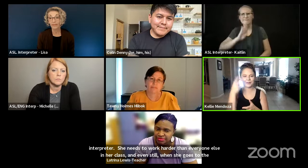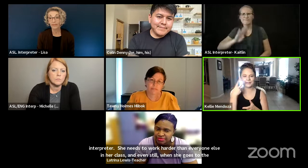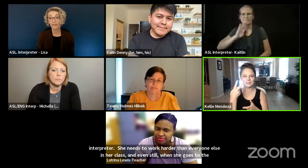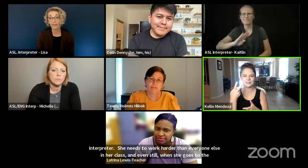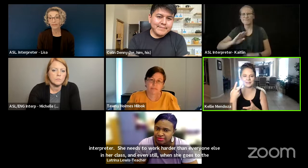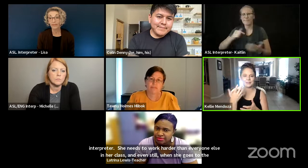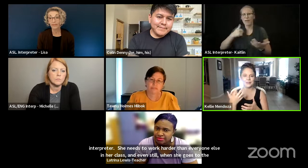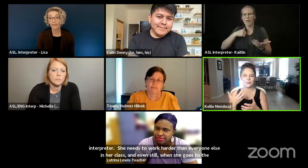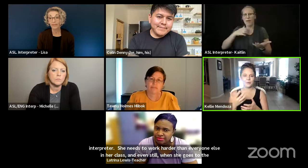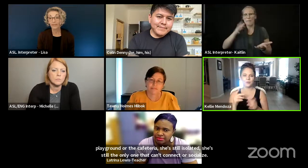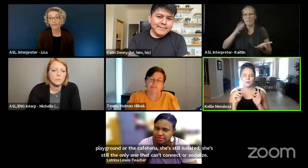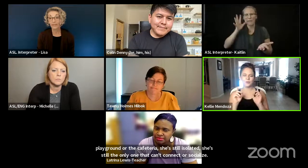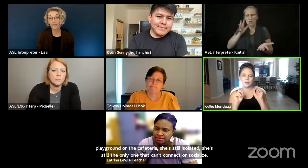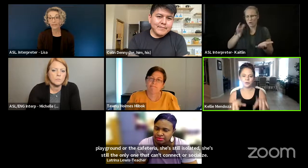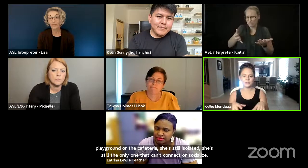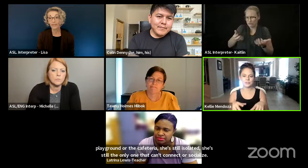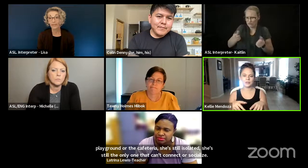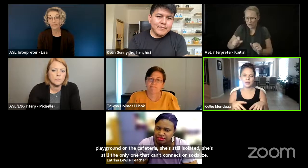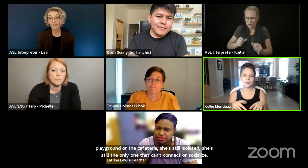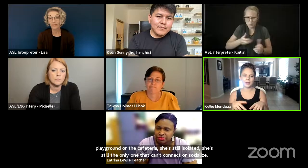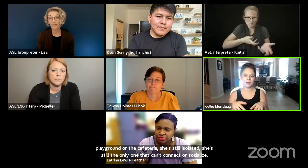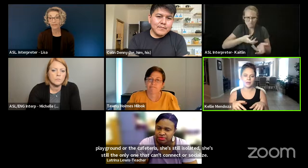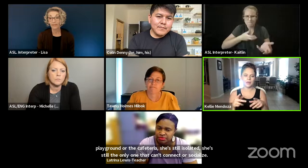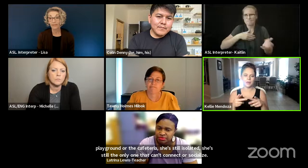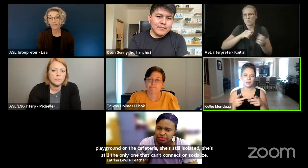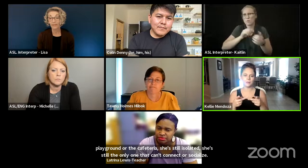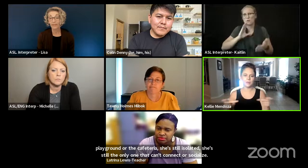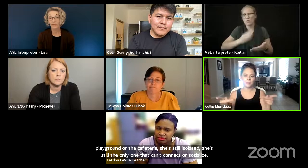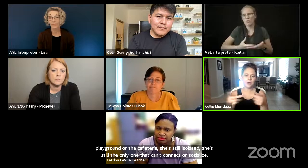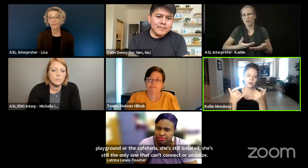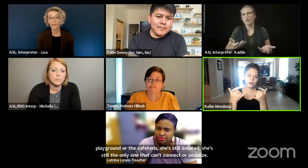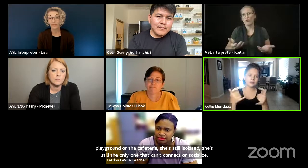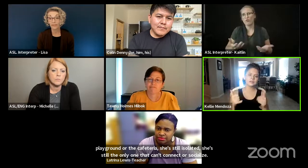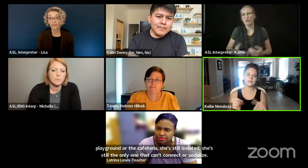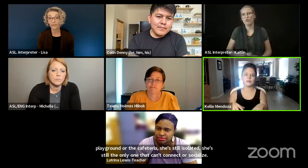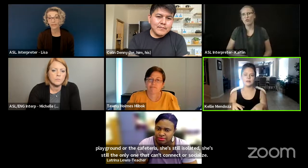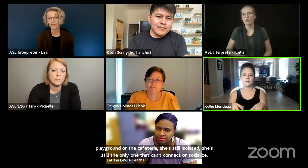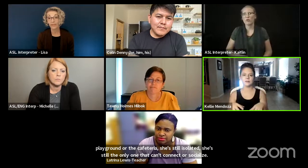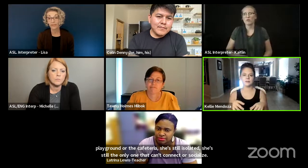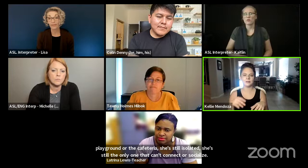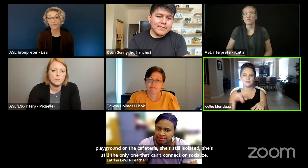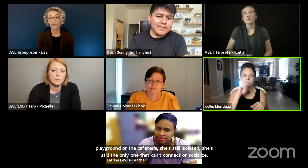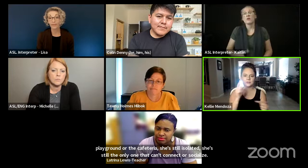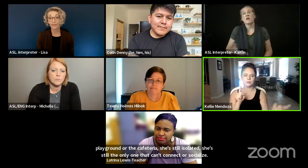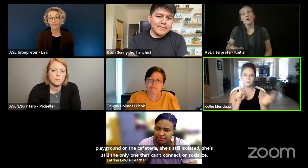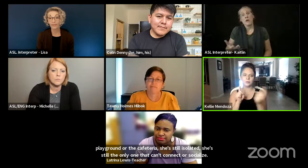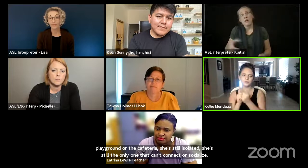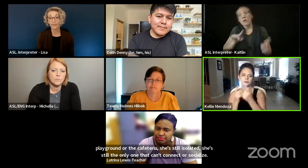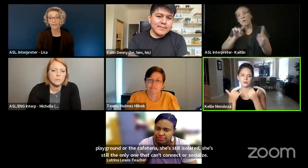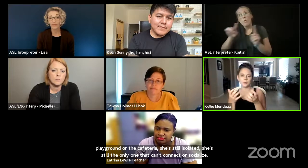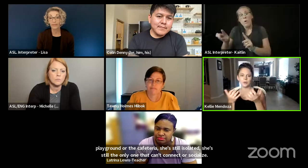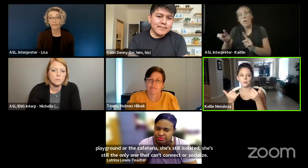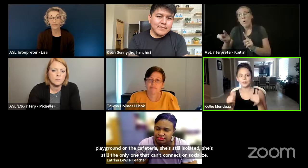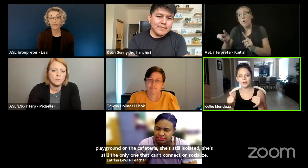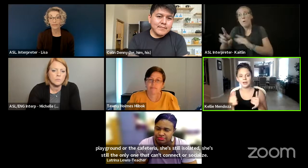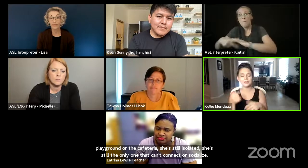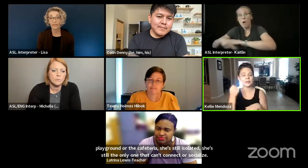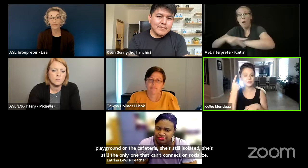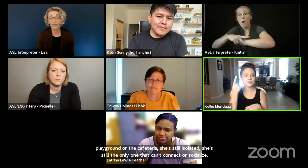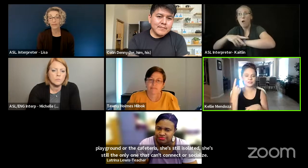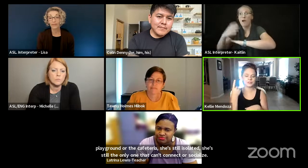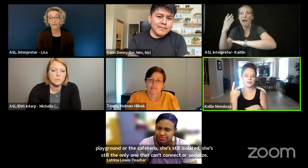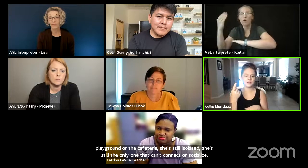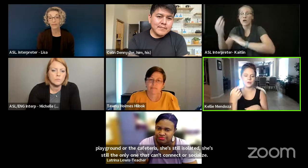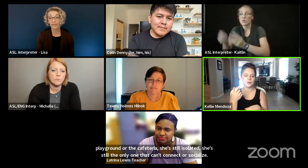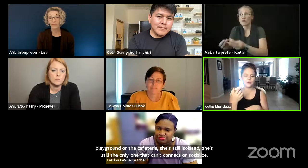as a parent to see, we go to the parks and kids will approach her and they want to play and they